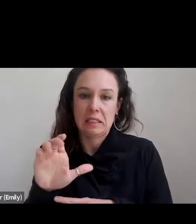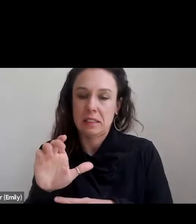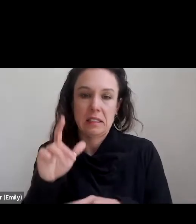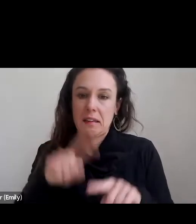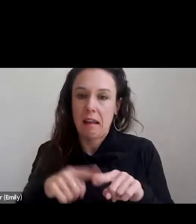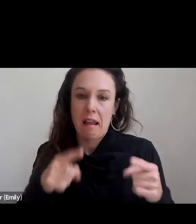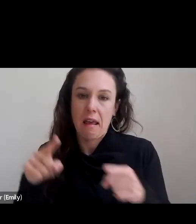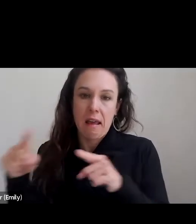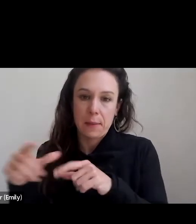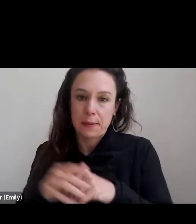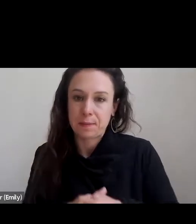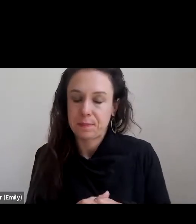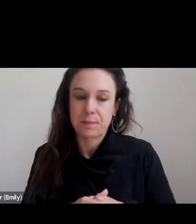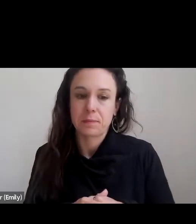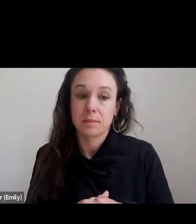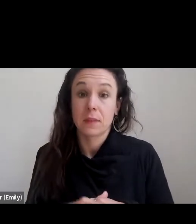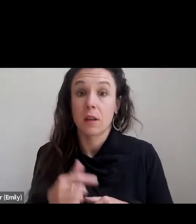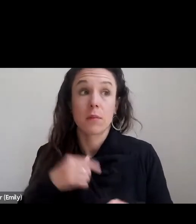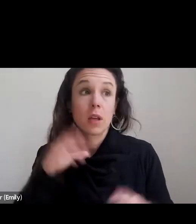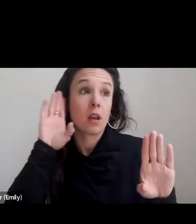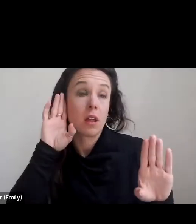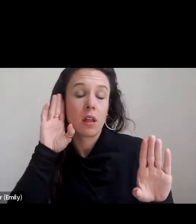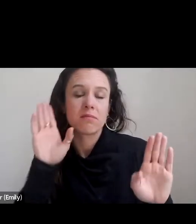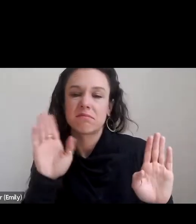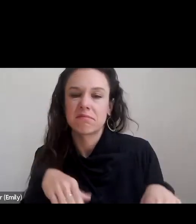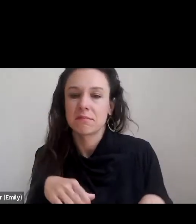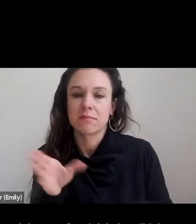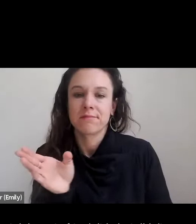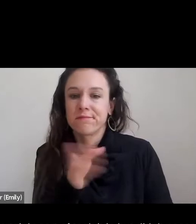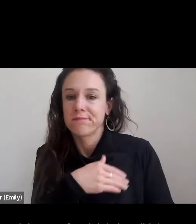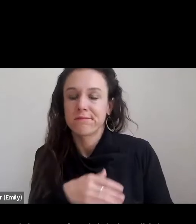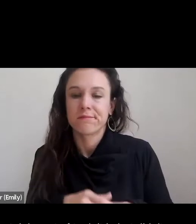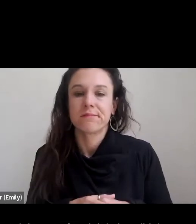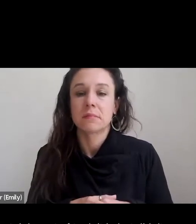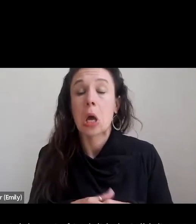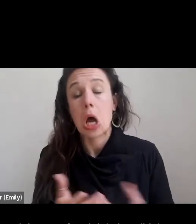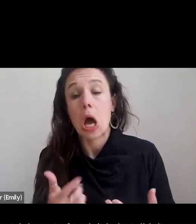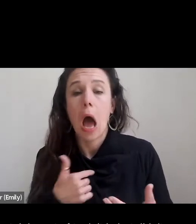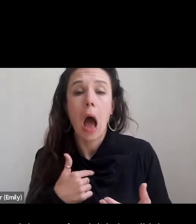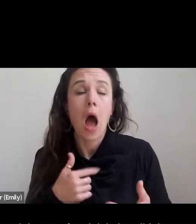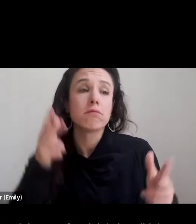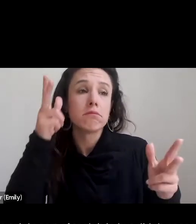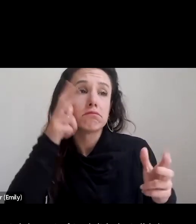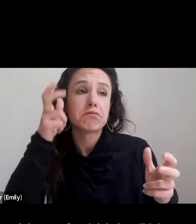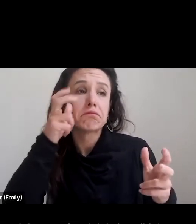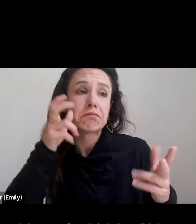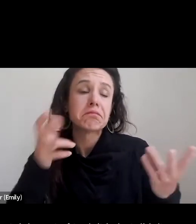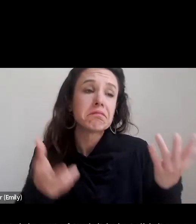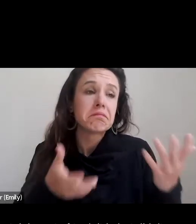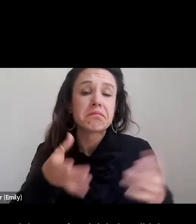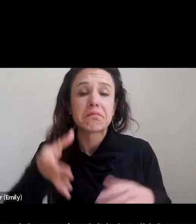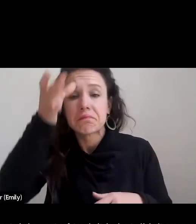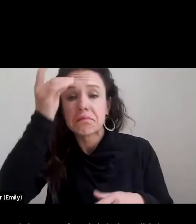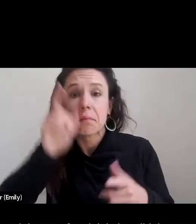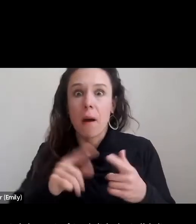I guess I didn't listen to that a whole lot. I certainly sort of took it in, but didn't necessarily change